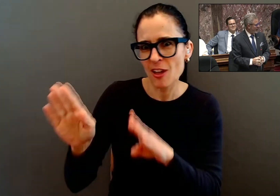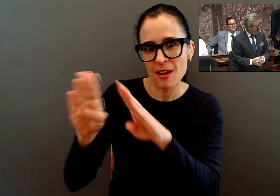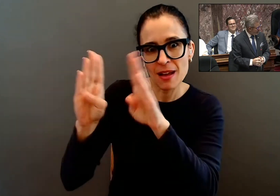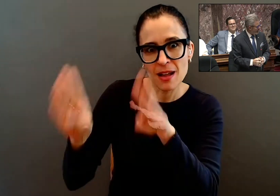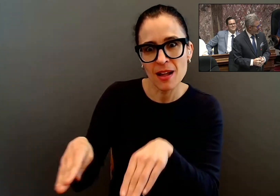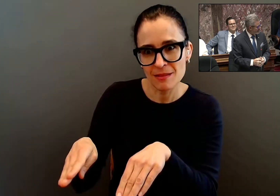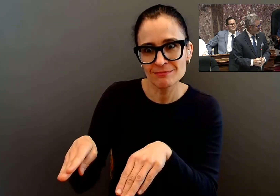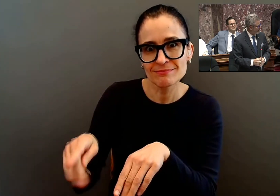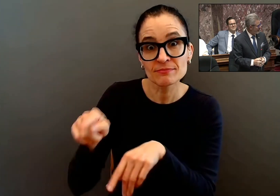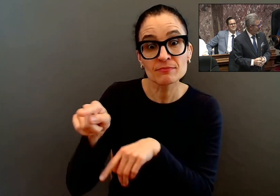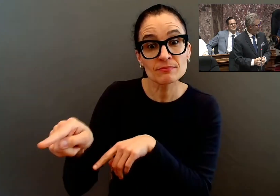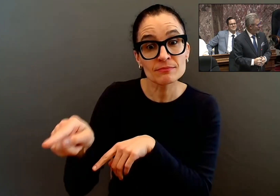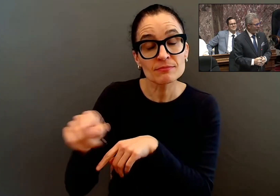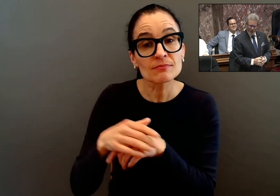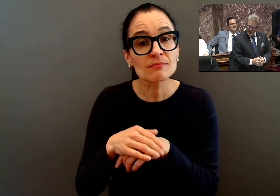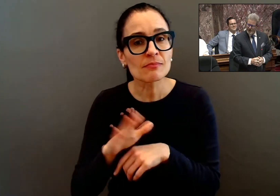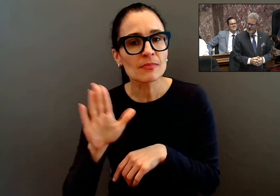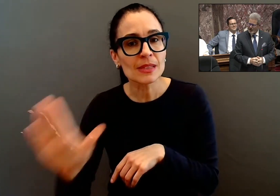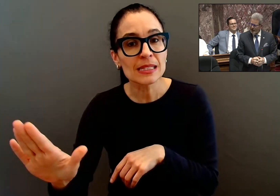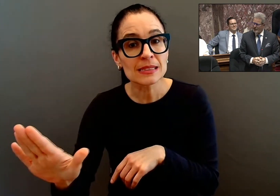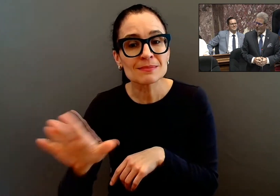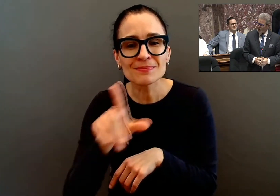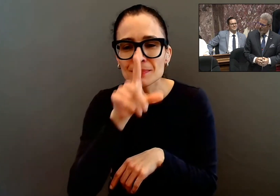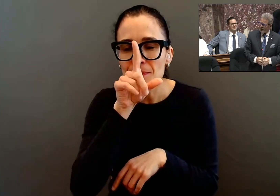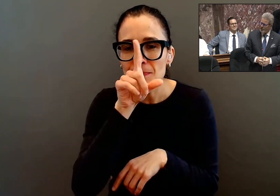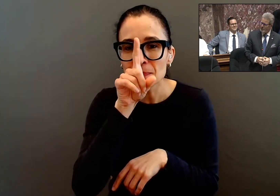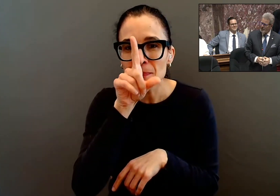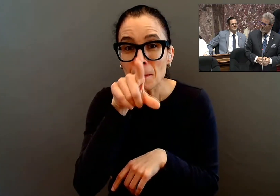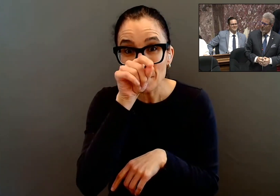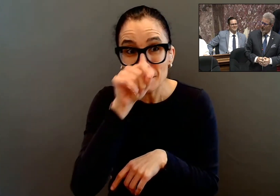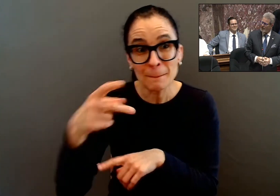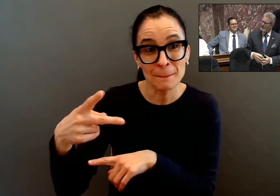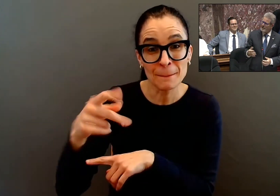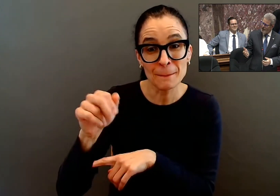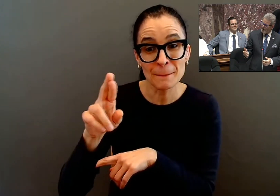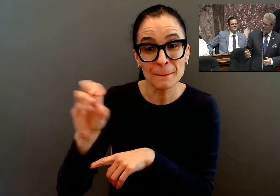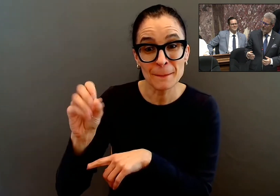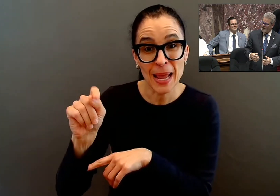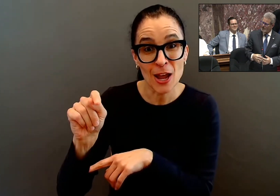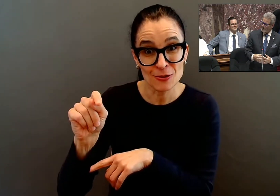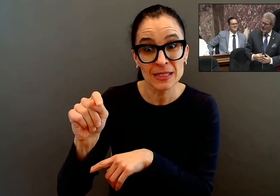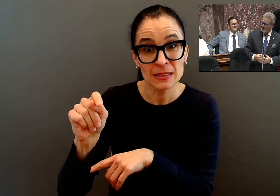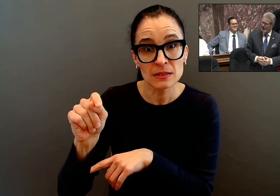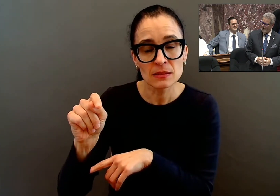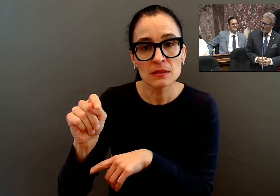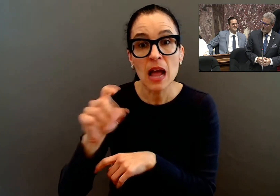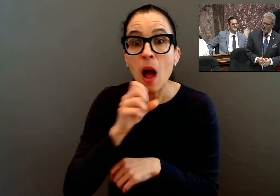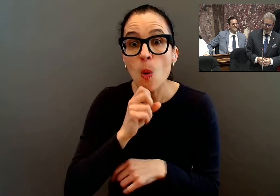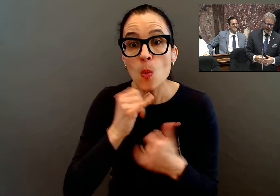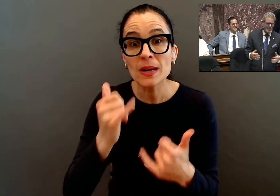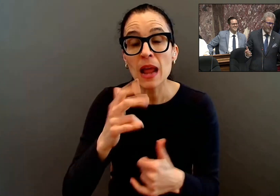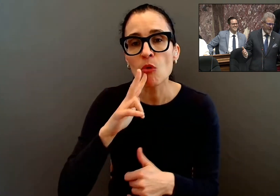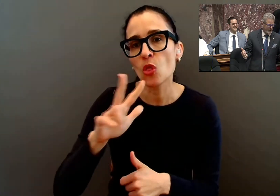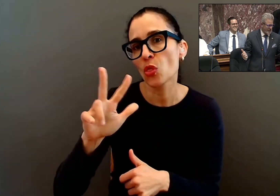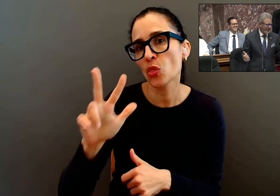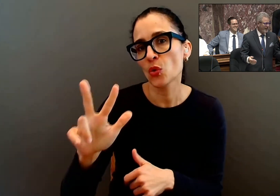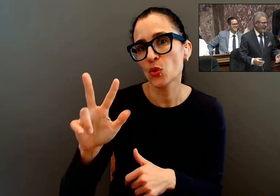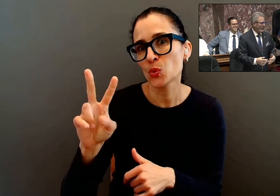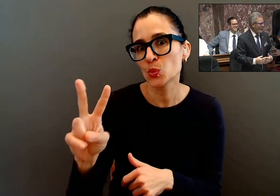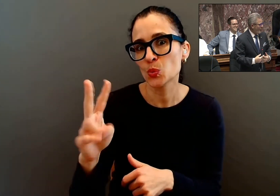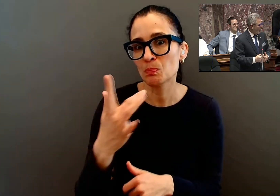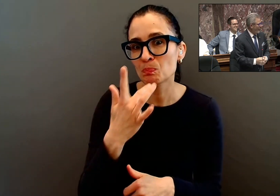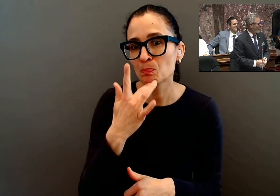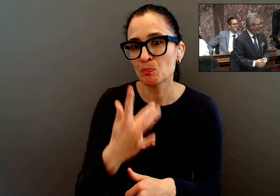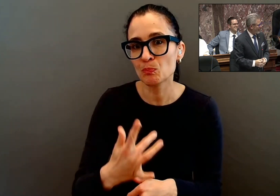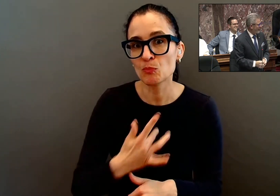parrot Biarde's 32nd birthday, which makes the parrot a teenager, basically. And so would the House please